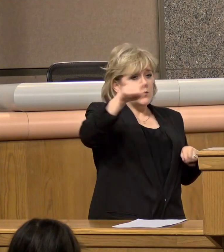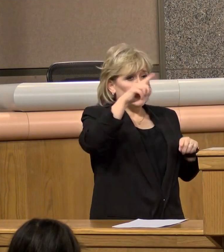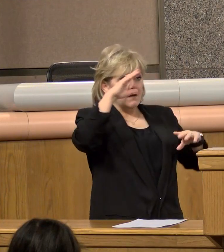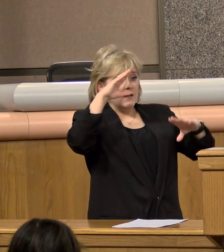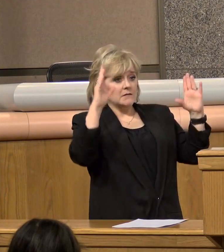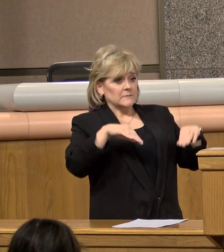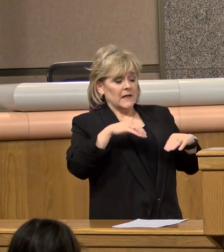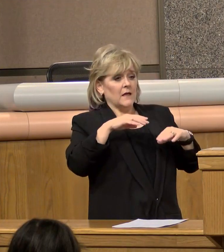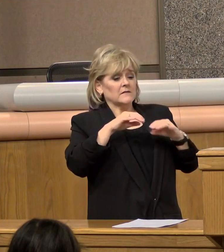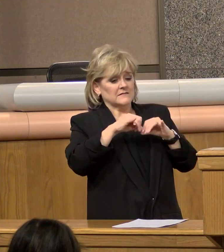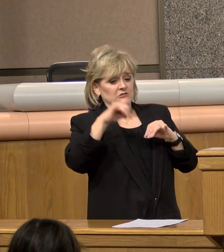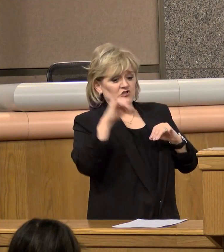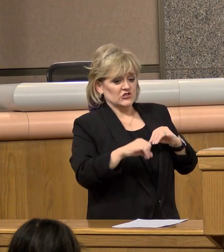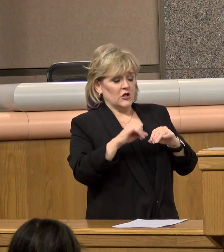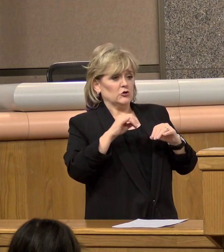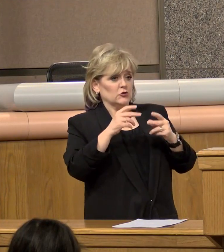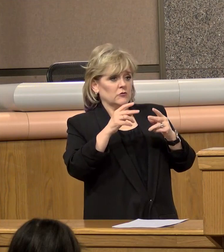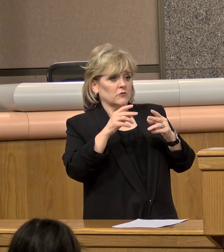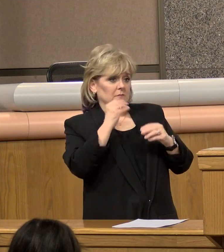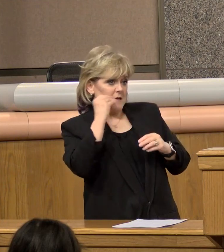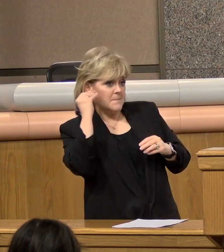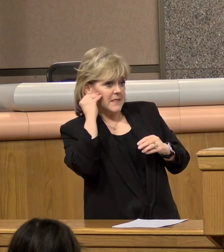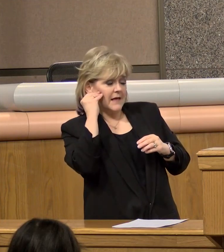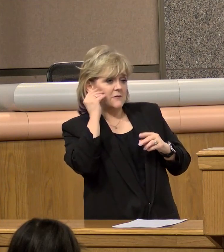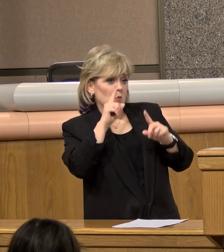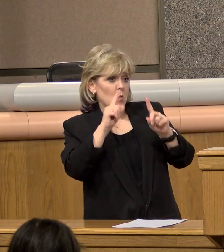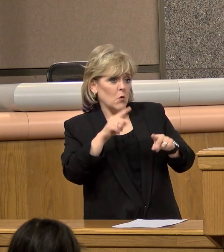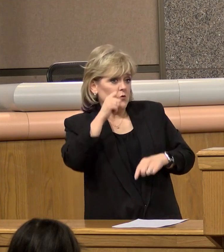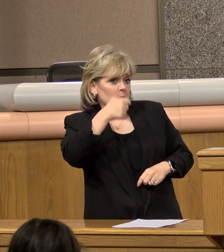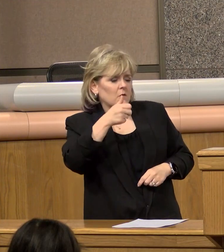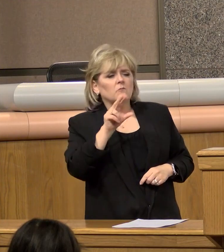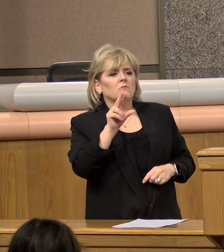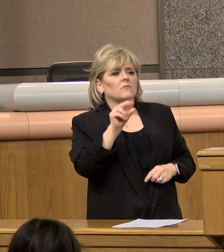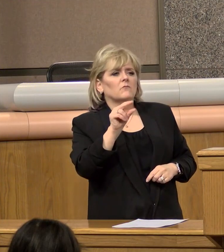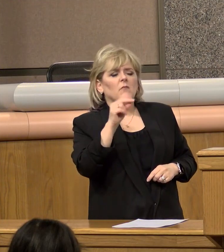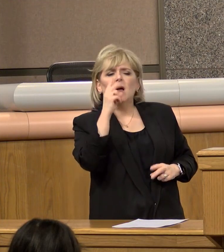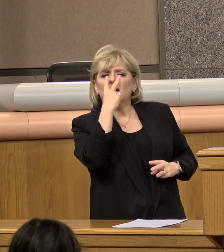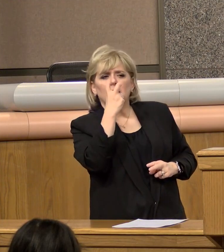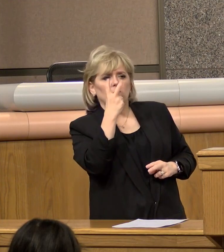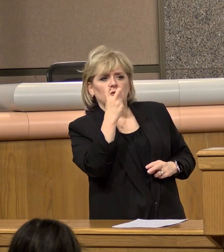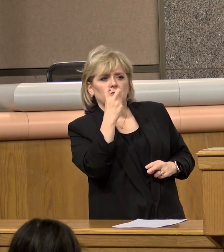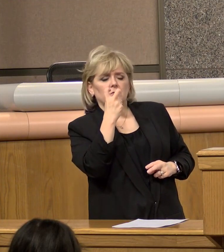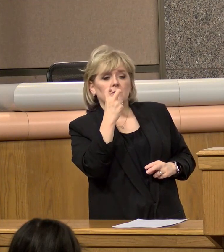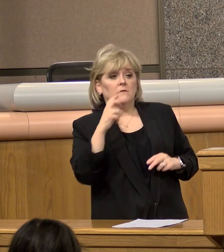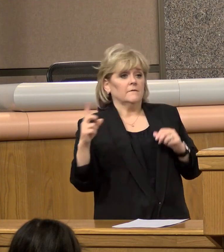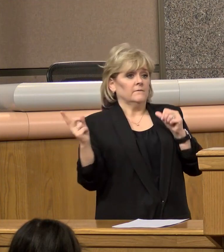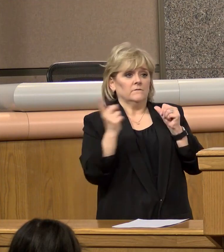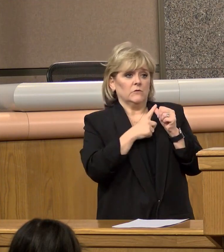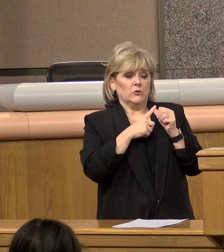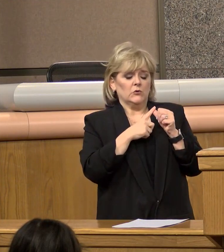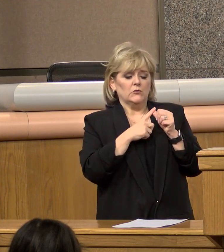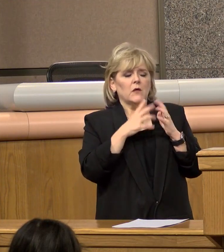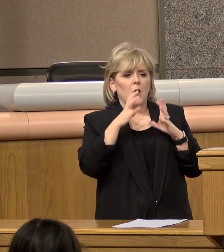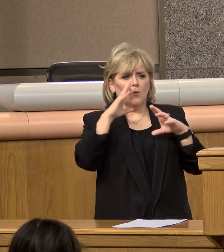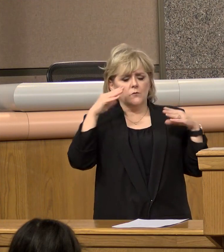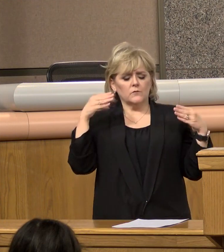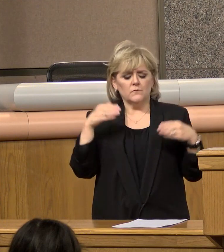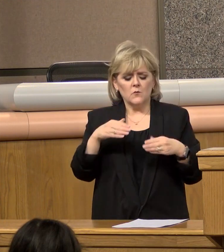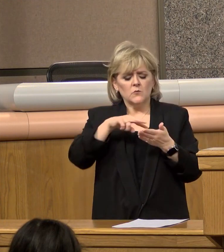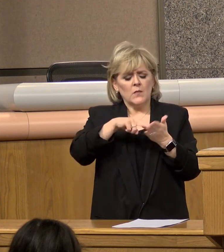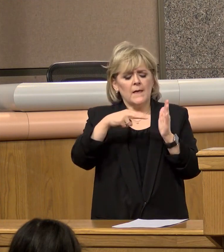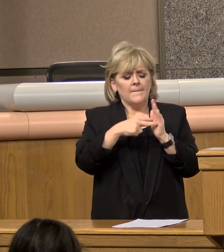shelter in place coming from, from me tomorrow. I think first and foremost, I want to make sure we better define the, the